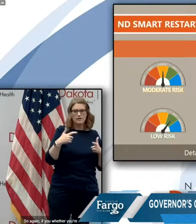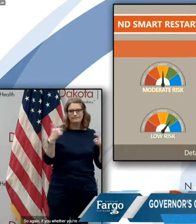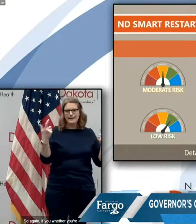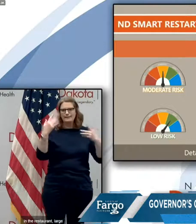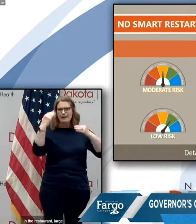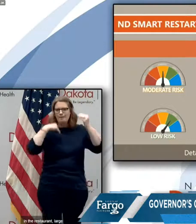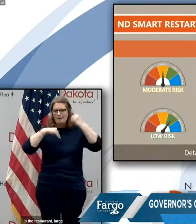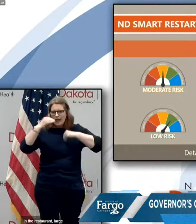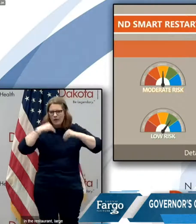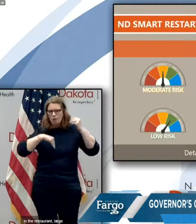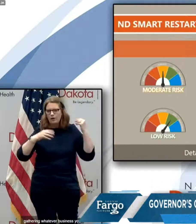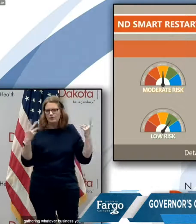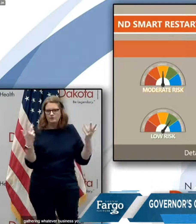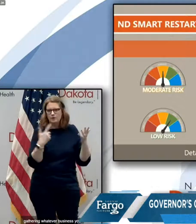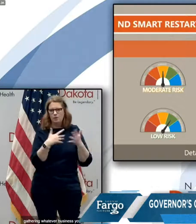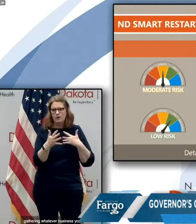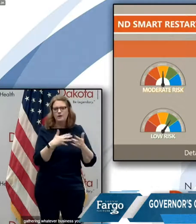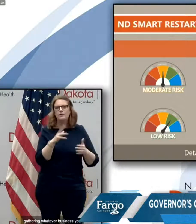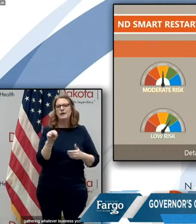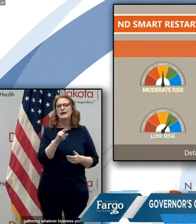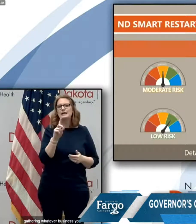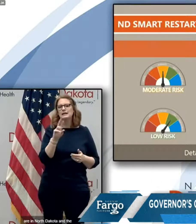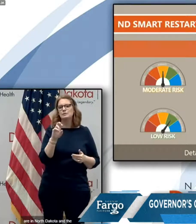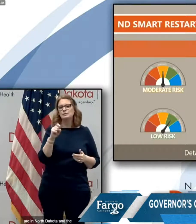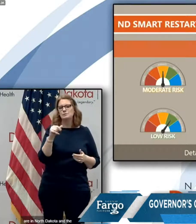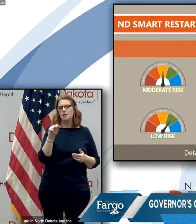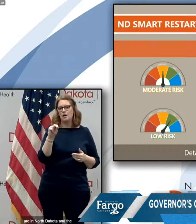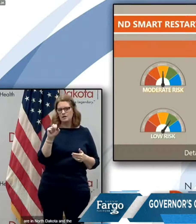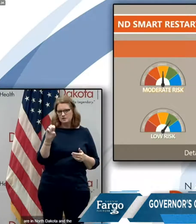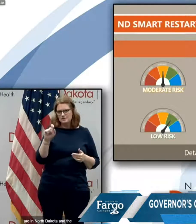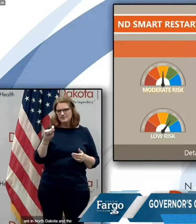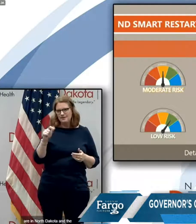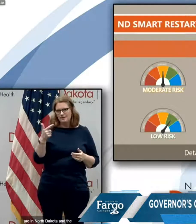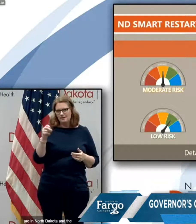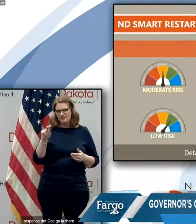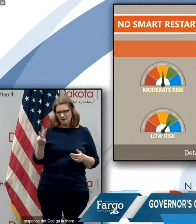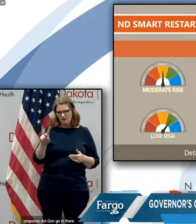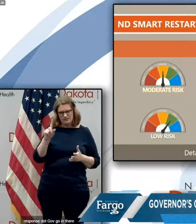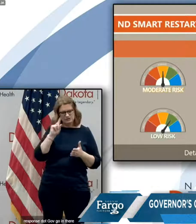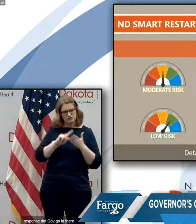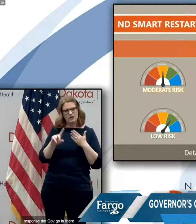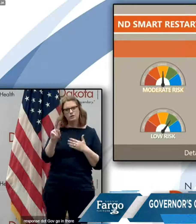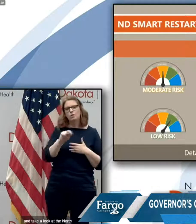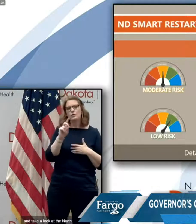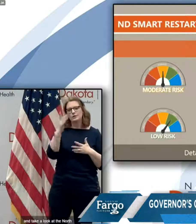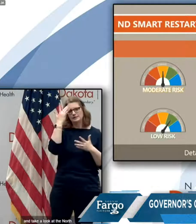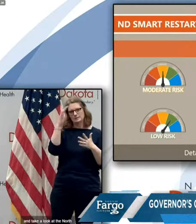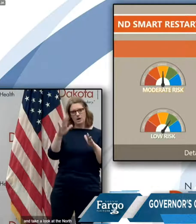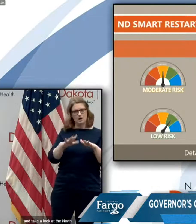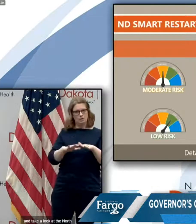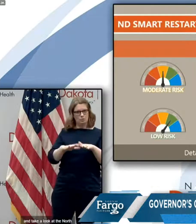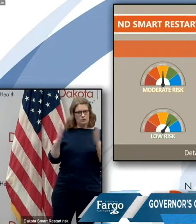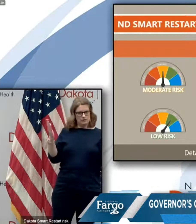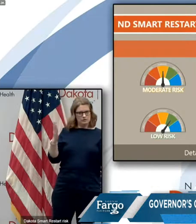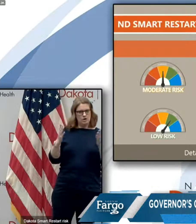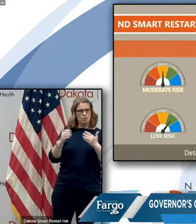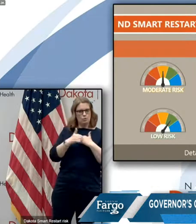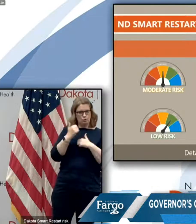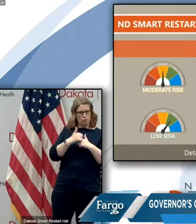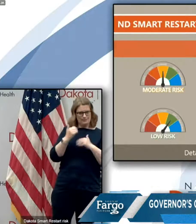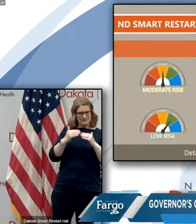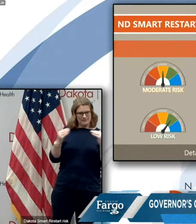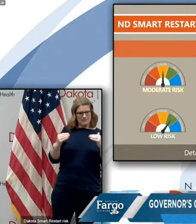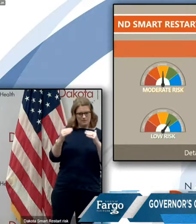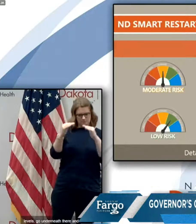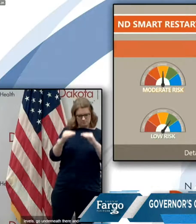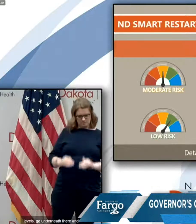business you are, North Dakota ndresponse.gov, go in there and take a look at the North Dakota SMART Restart risk levels, go underneath there, and you can find